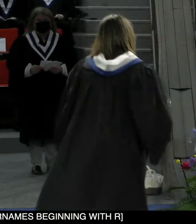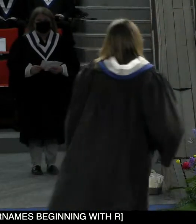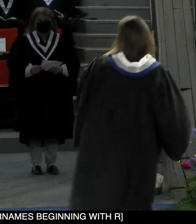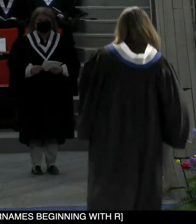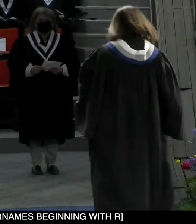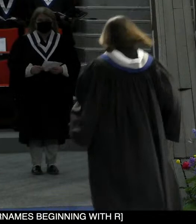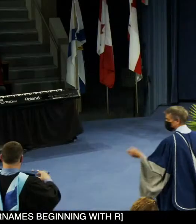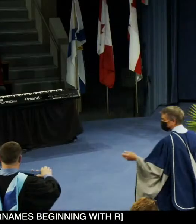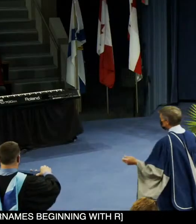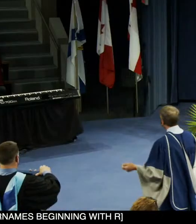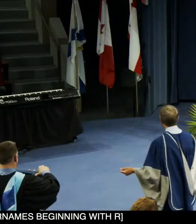Emily Truesdale.